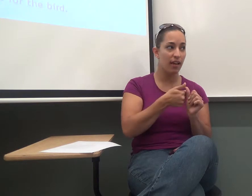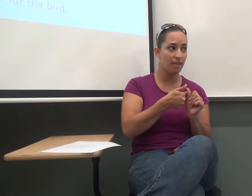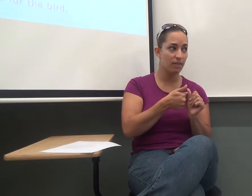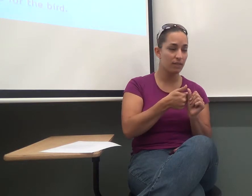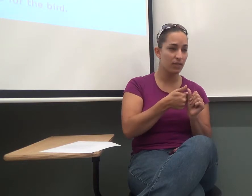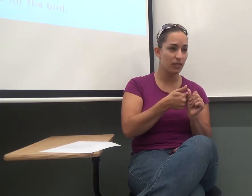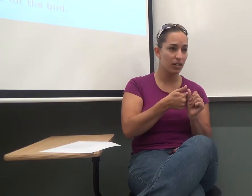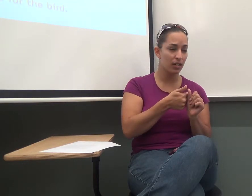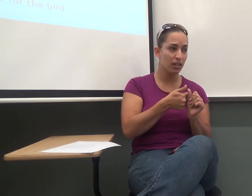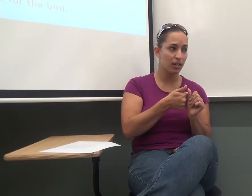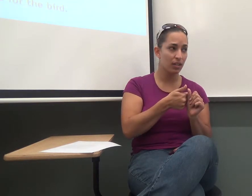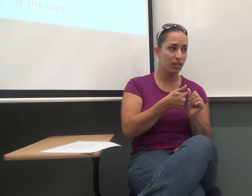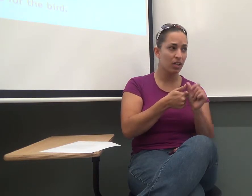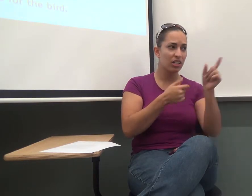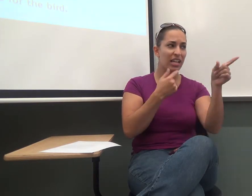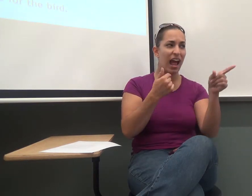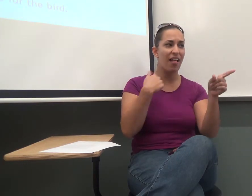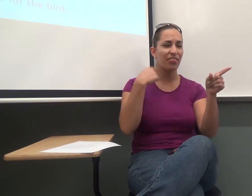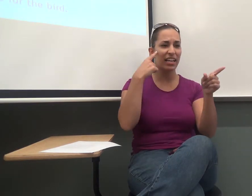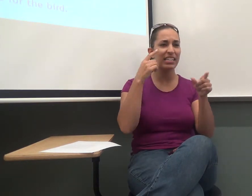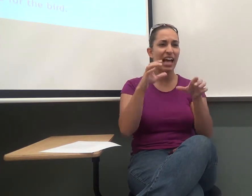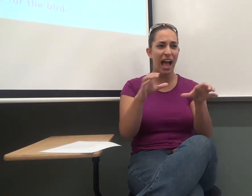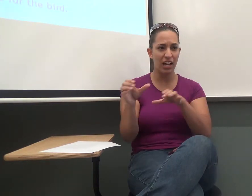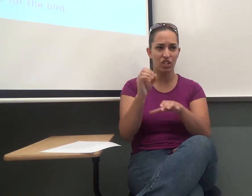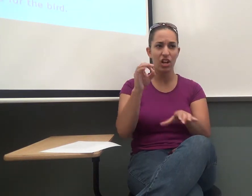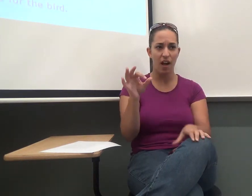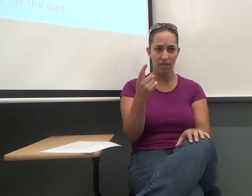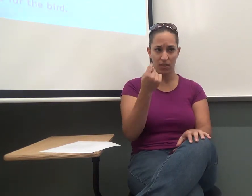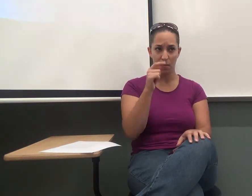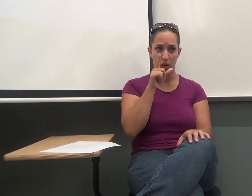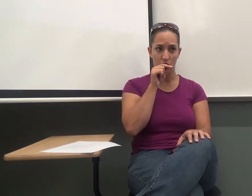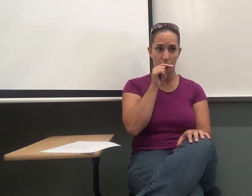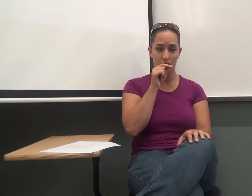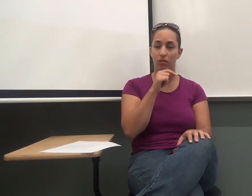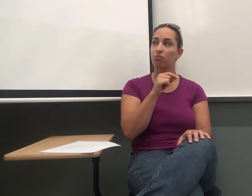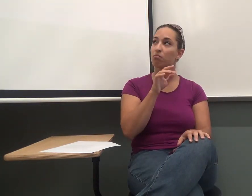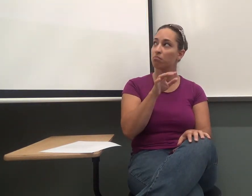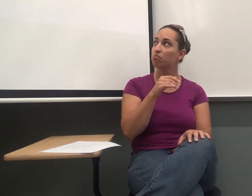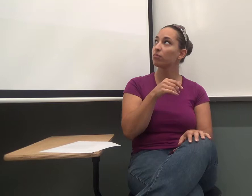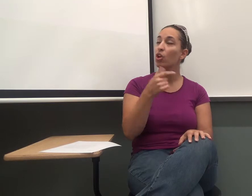I think it's the action. Action of the bird. Yes. Do we have a conjunction here? Yes.